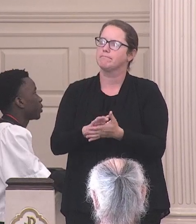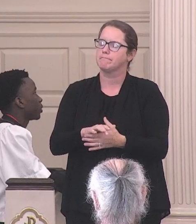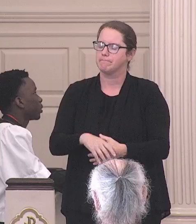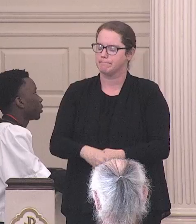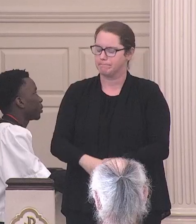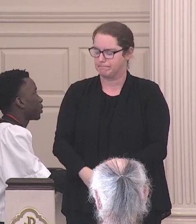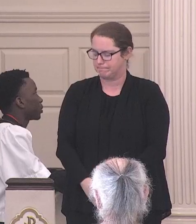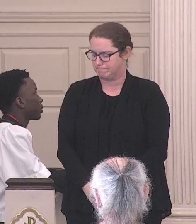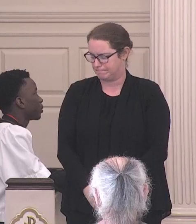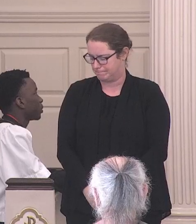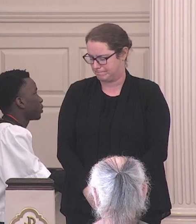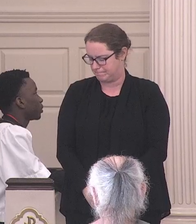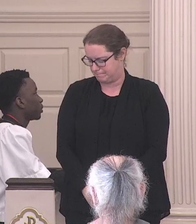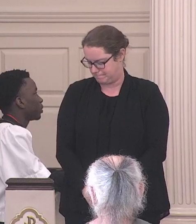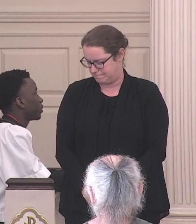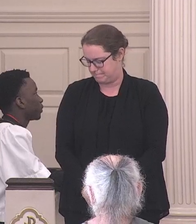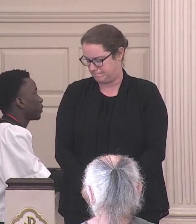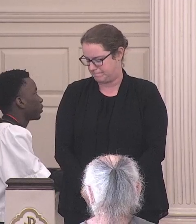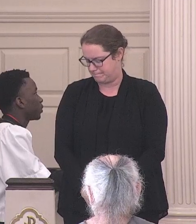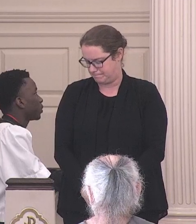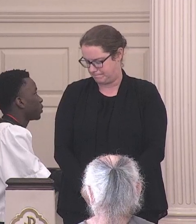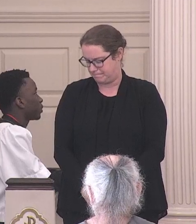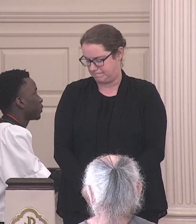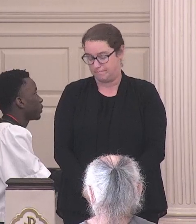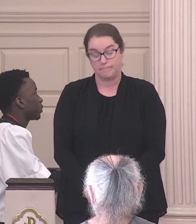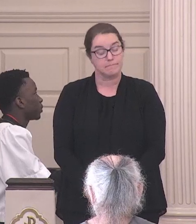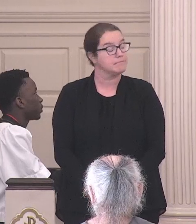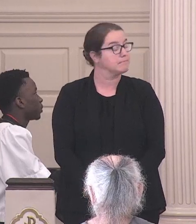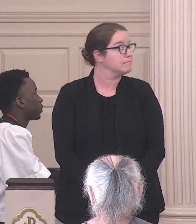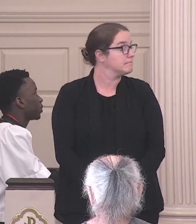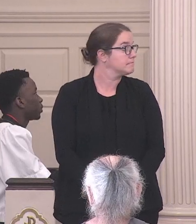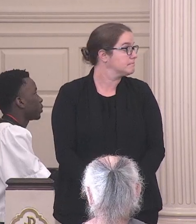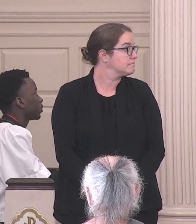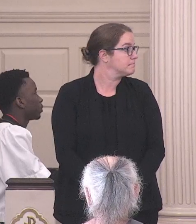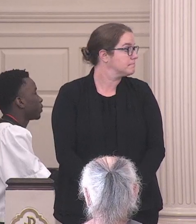temptation, but deliver us from